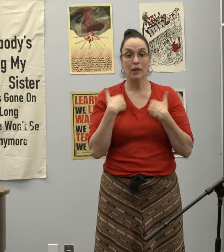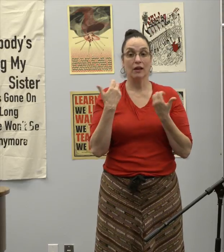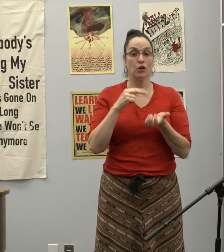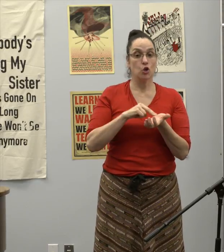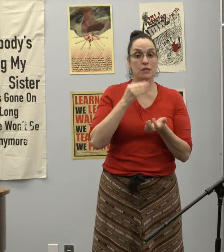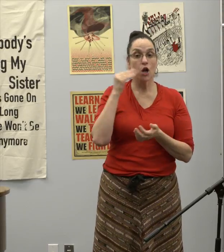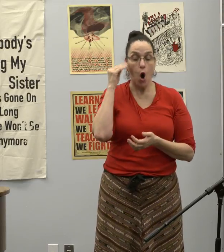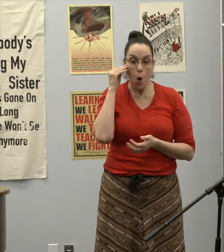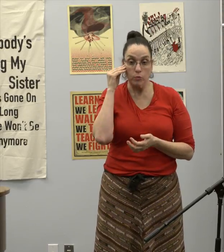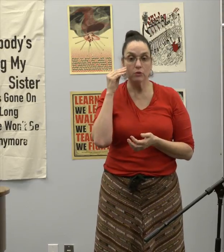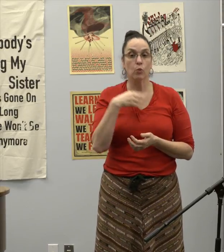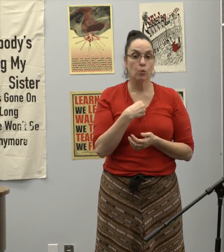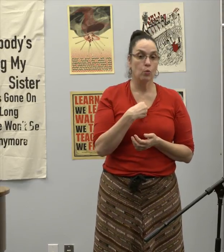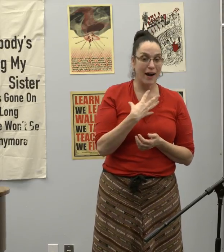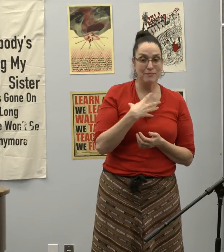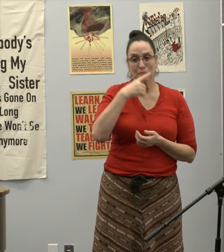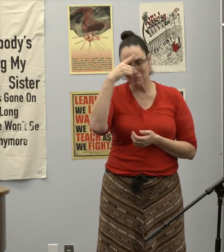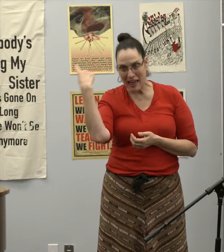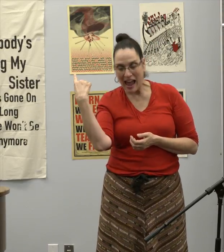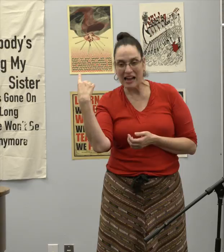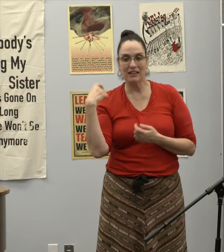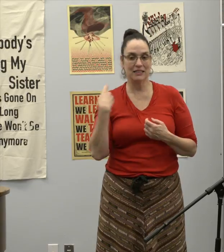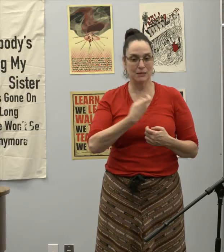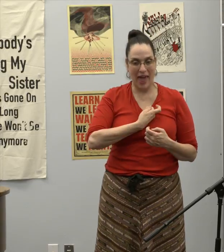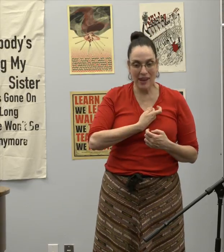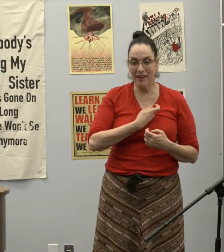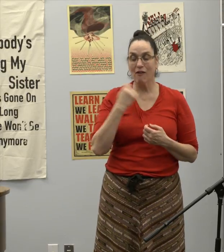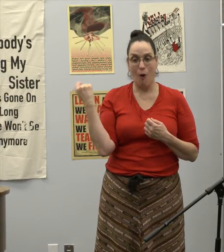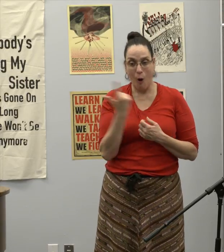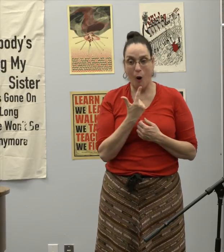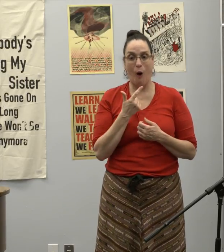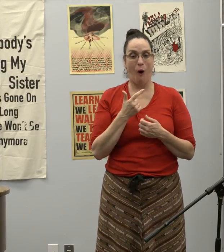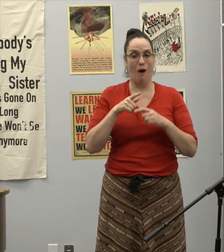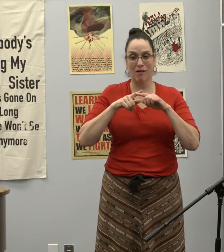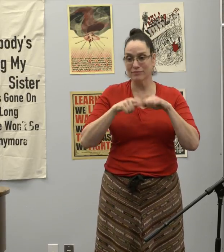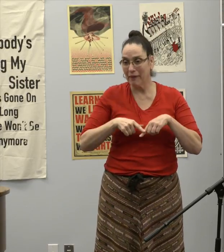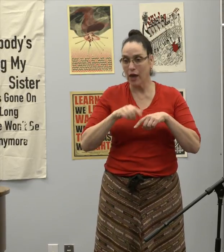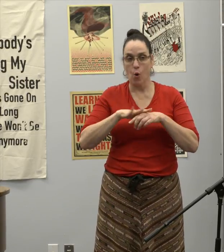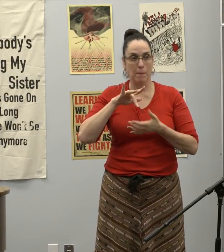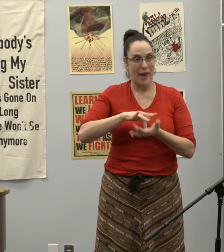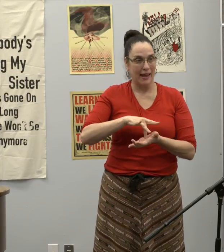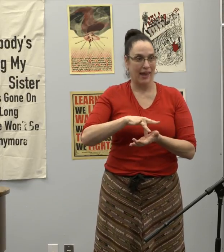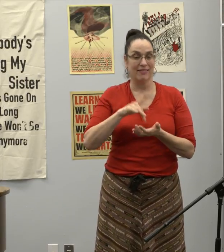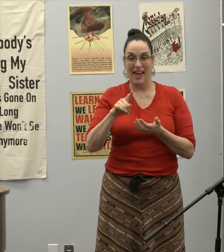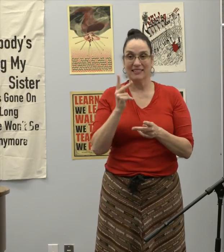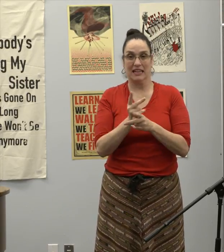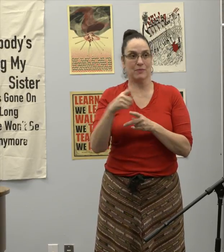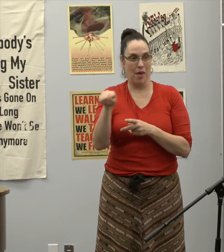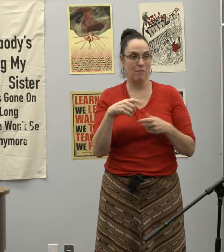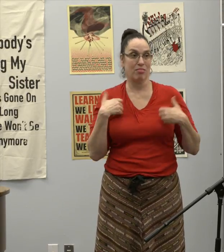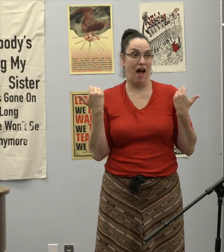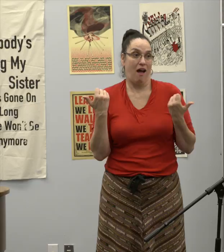and everything, are on Medicaid. Okay, so they need their health, and that's what's keeping them alive and comfortable. So